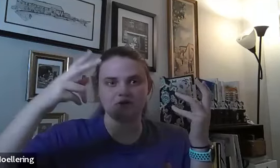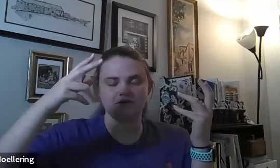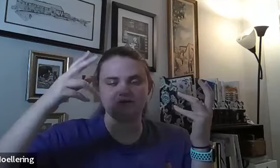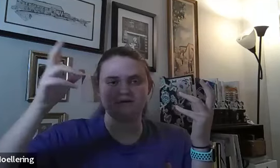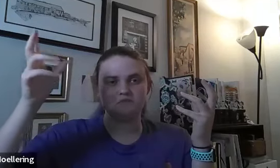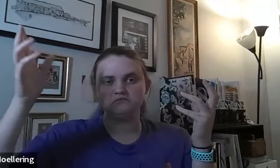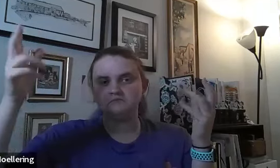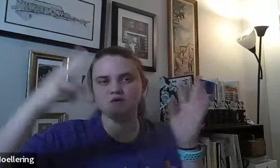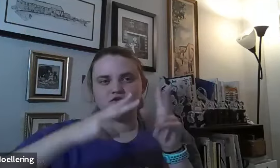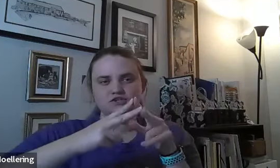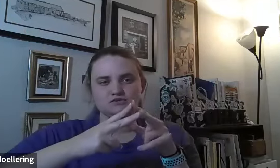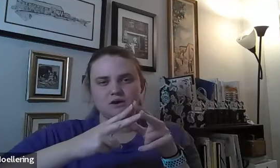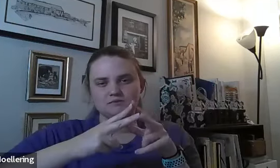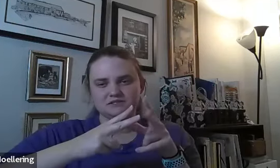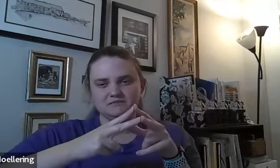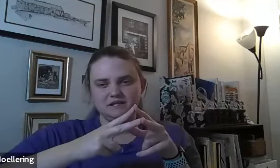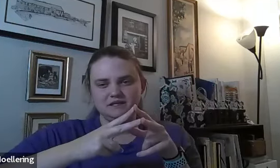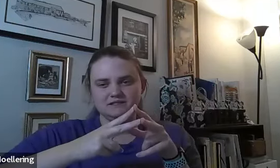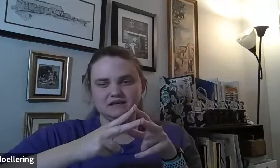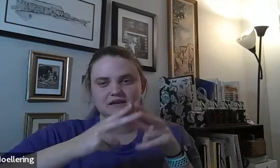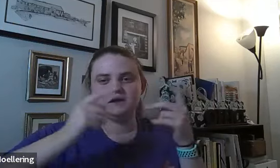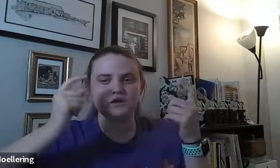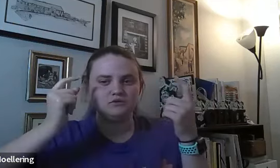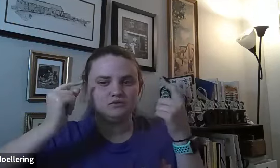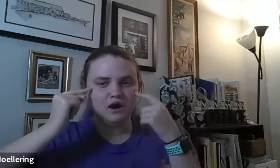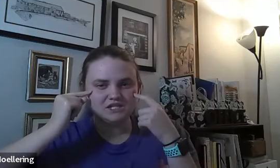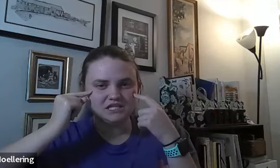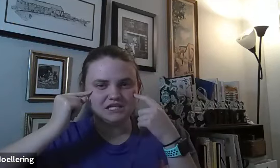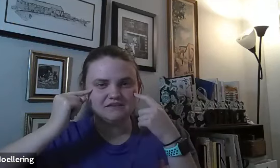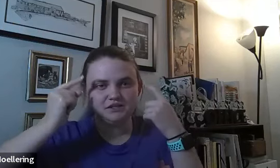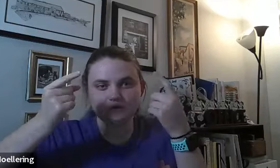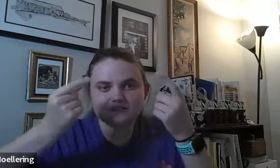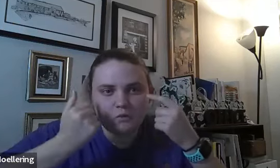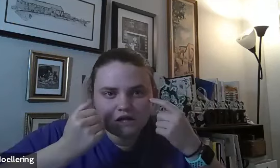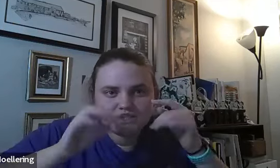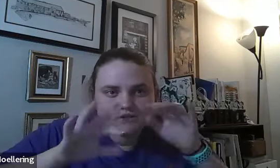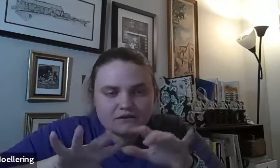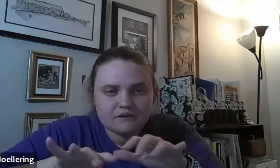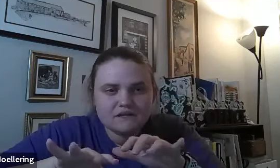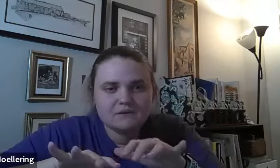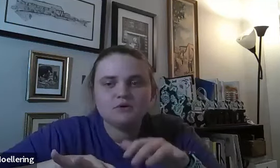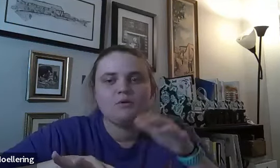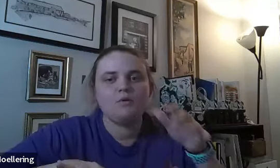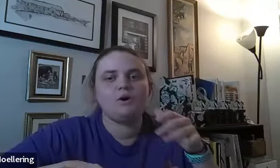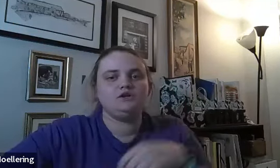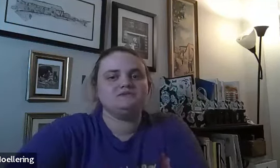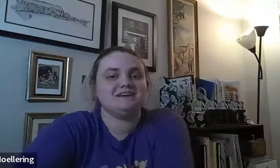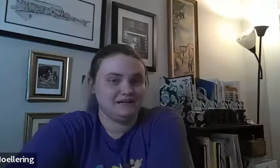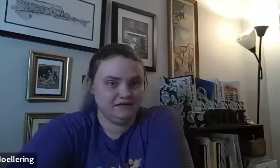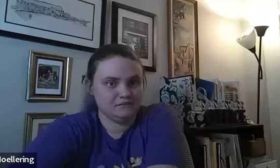prefer? The two options I'm meaning is like watching, like you guys watch and trying to read the number, or you signing the